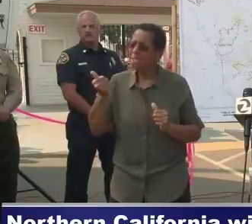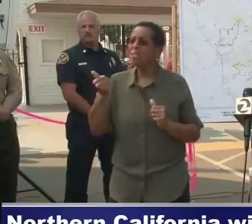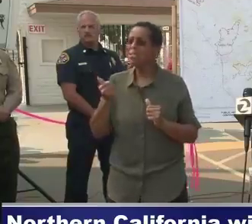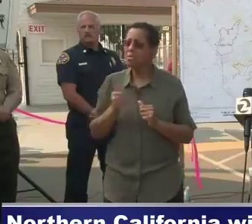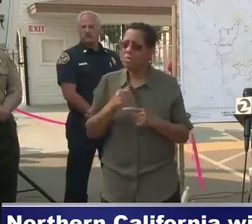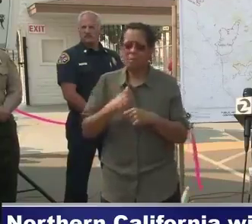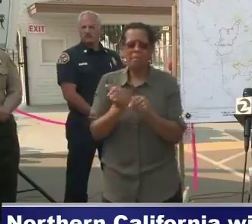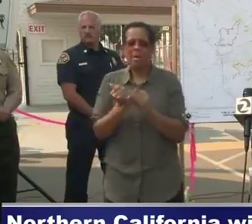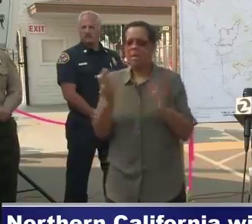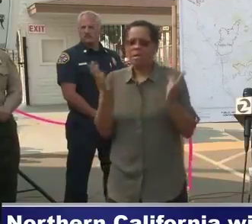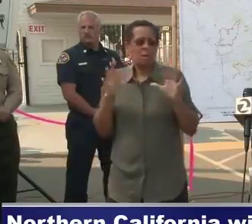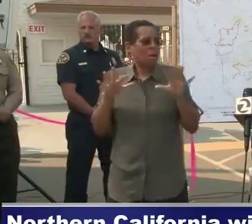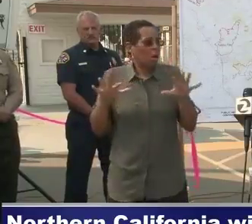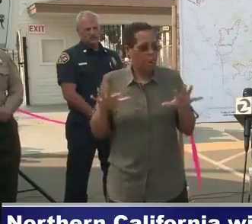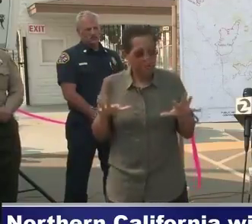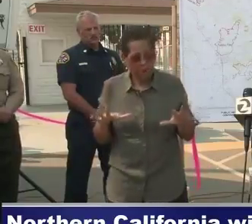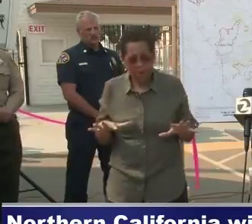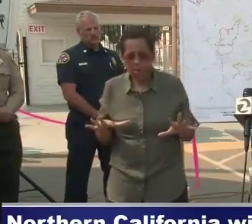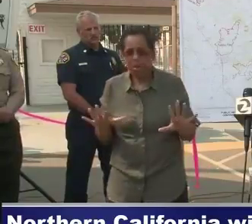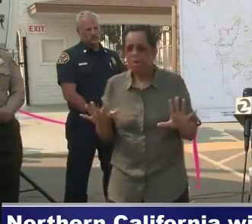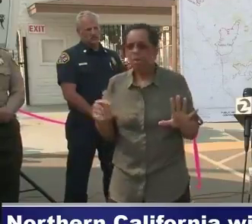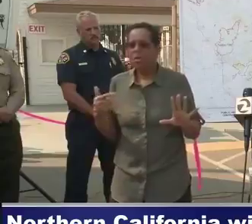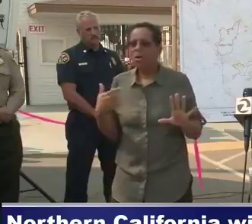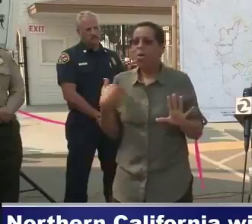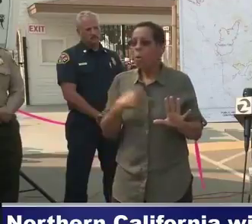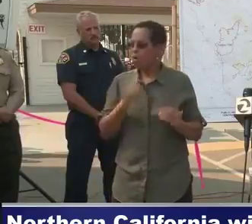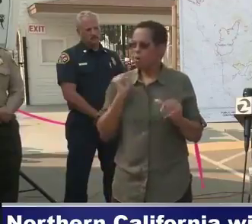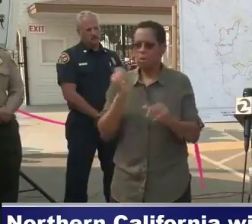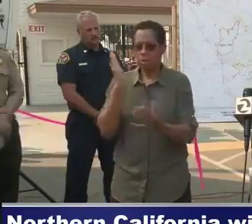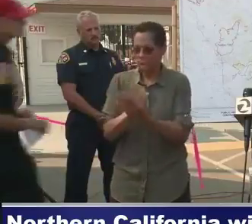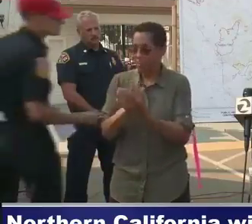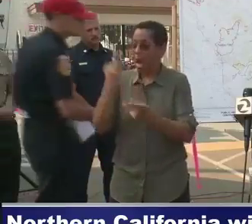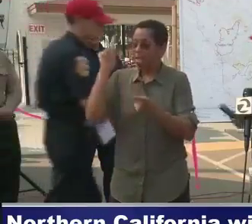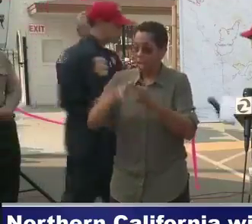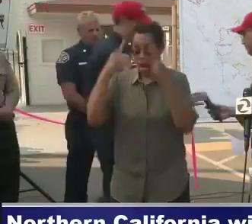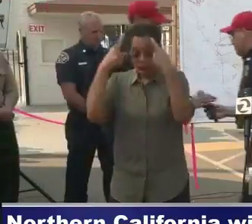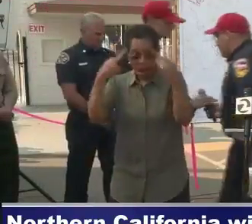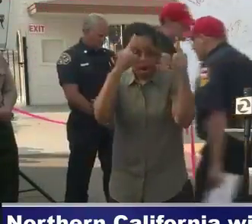not stop until this mission is accomplished. Thank you.